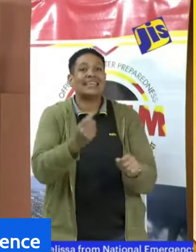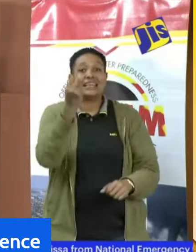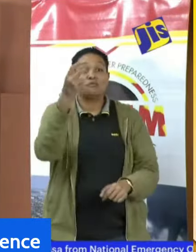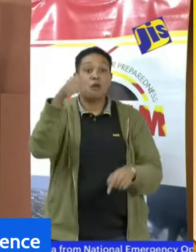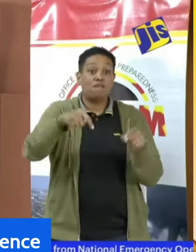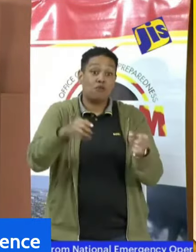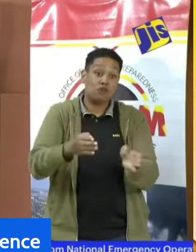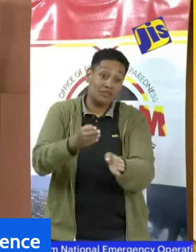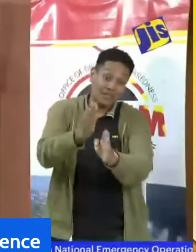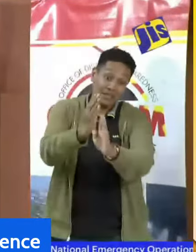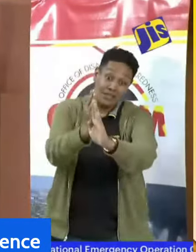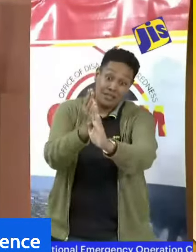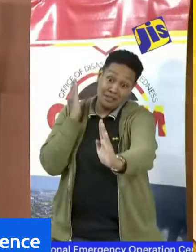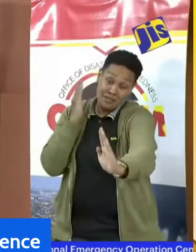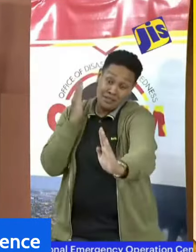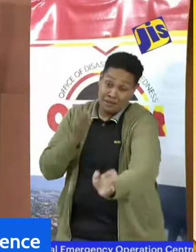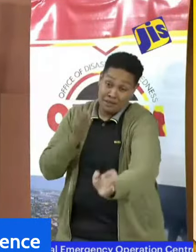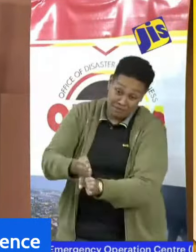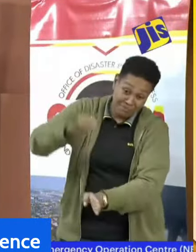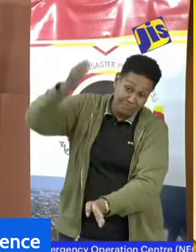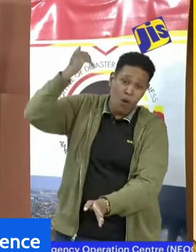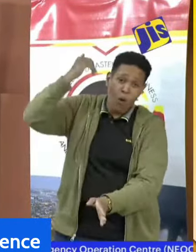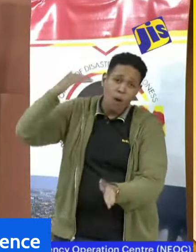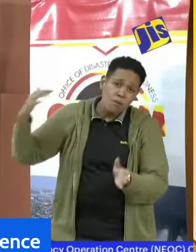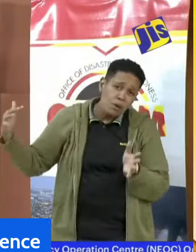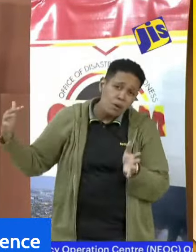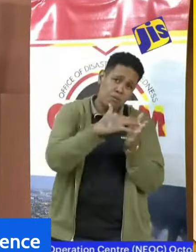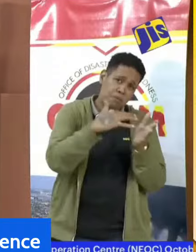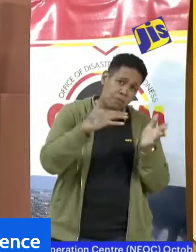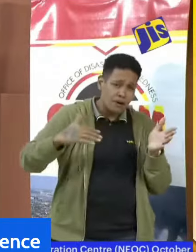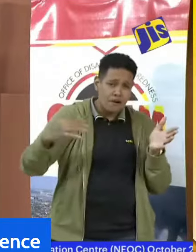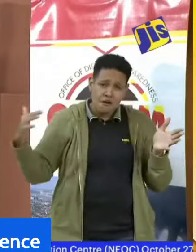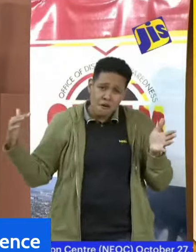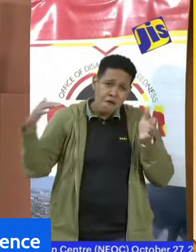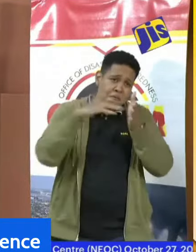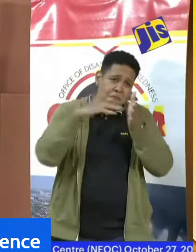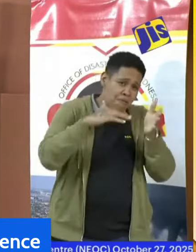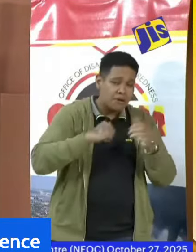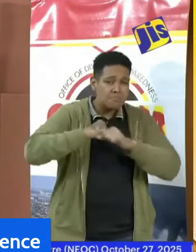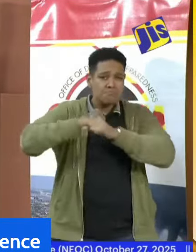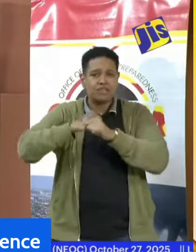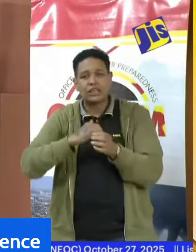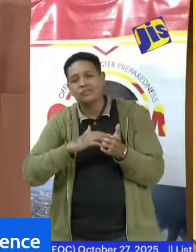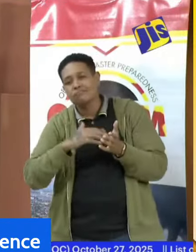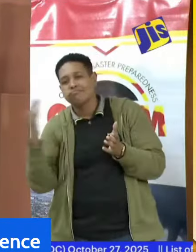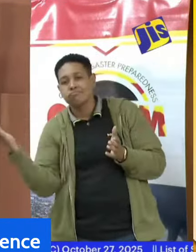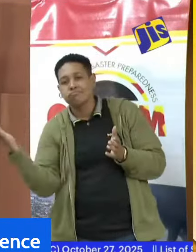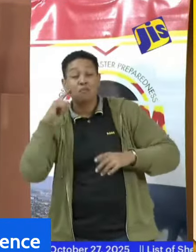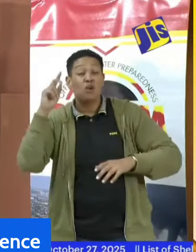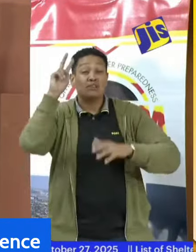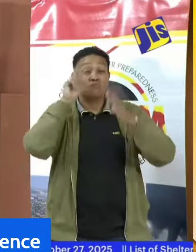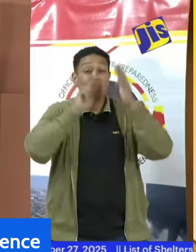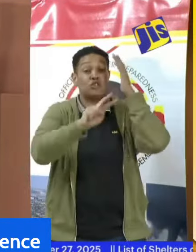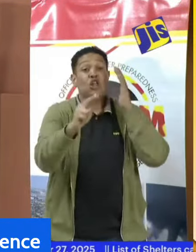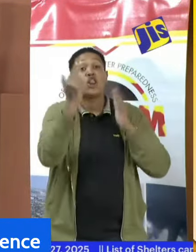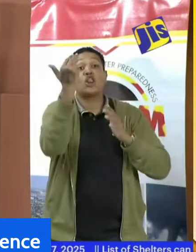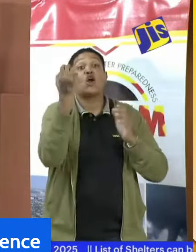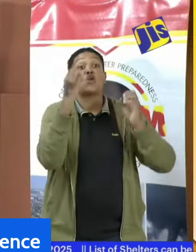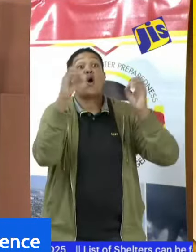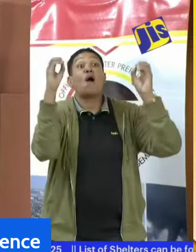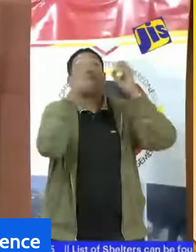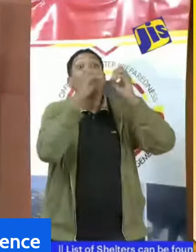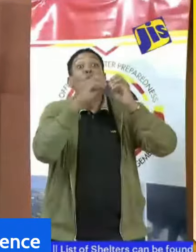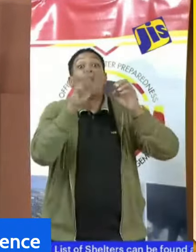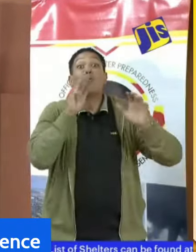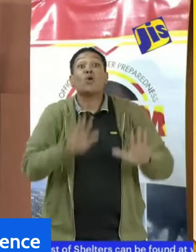and that is in place, which will provide a buffer and some protection. But based on projections of 13 or more foot